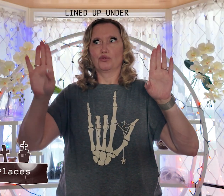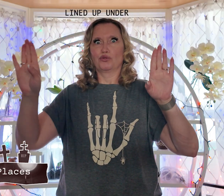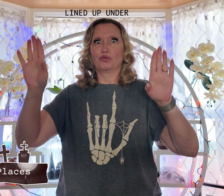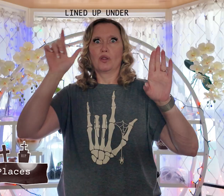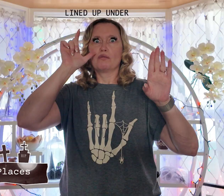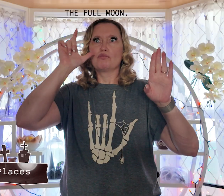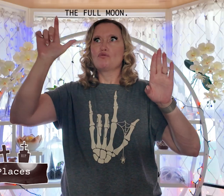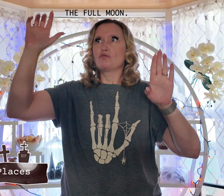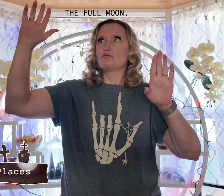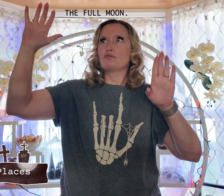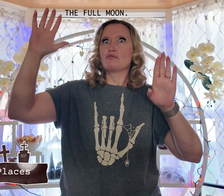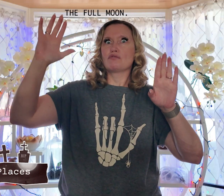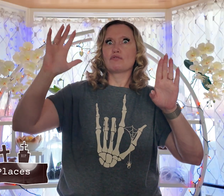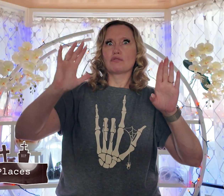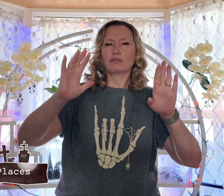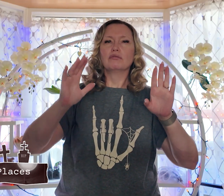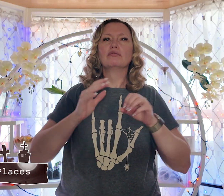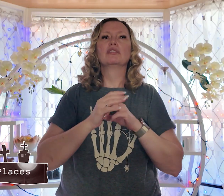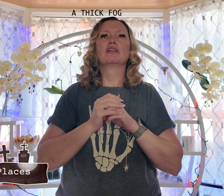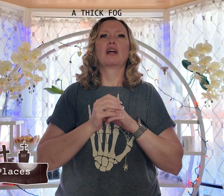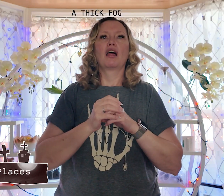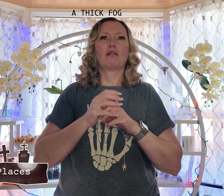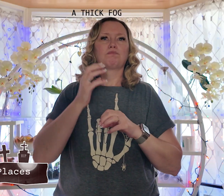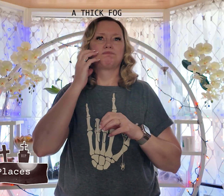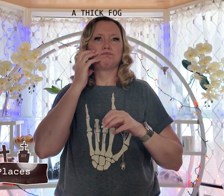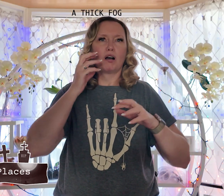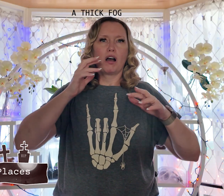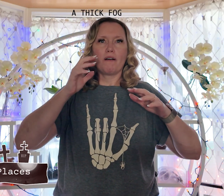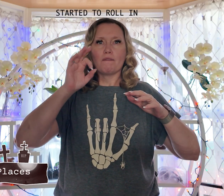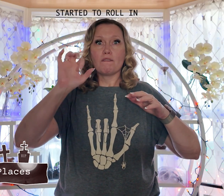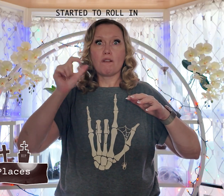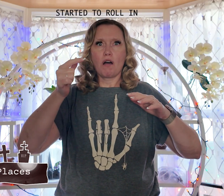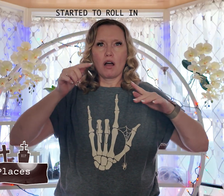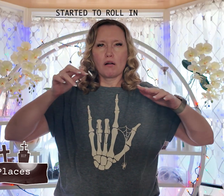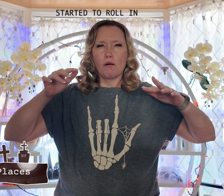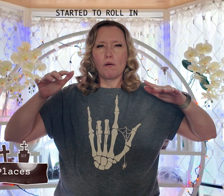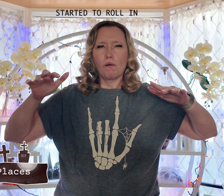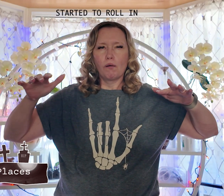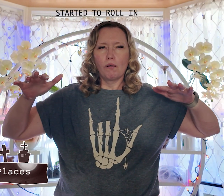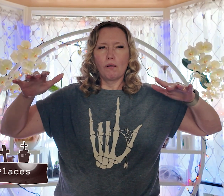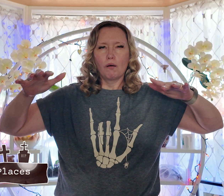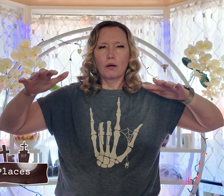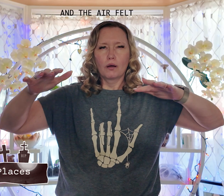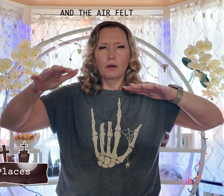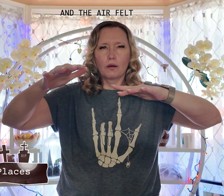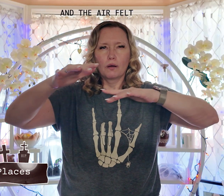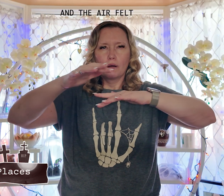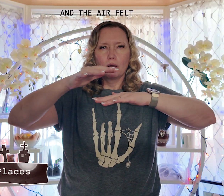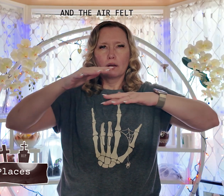up under the full moon. A thick fog started to roll in, and the air